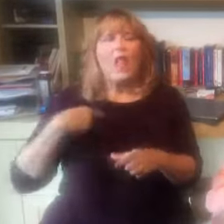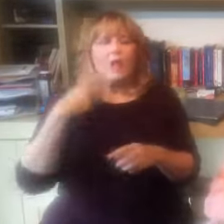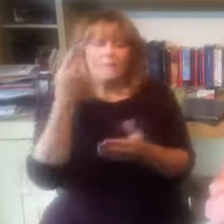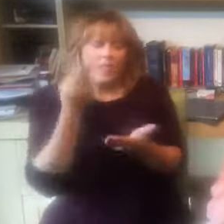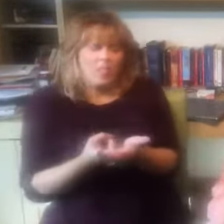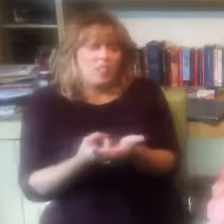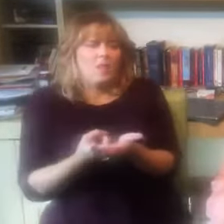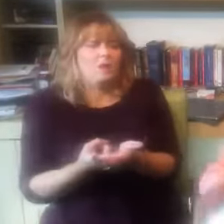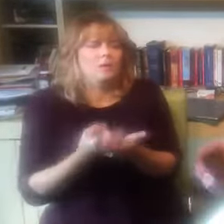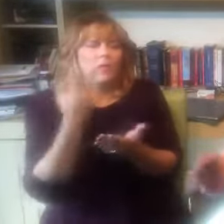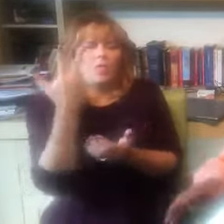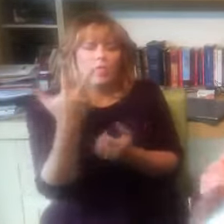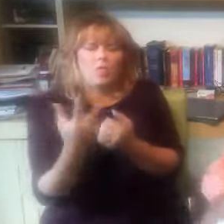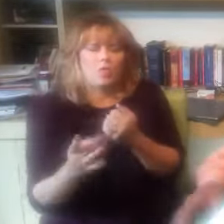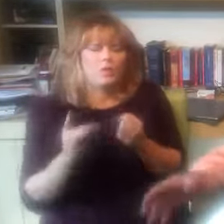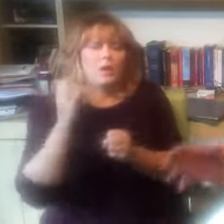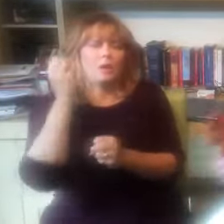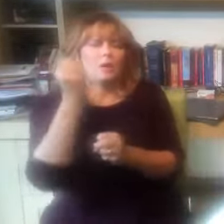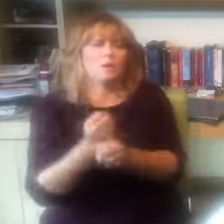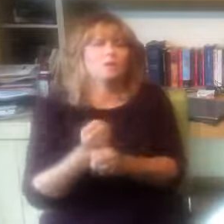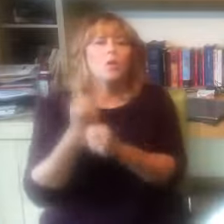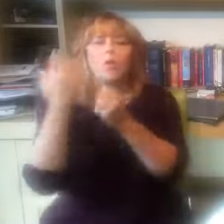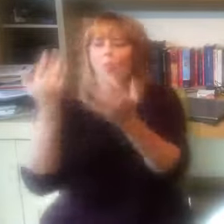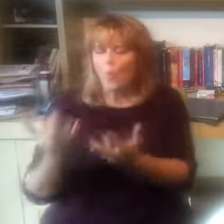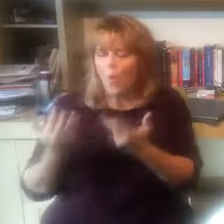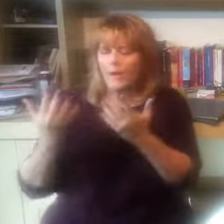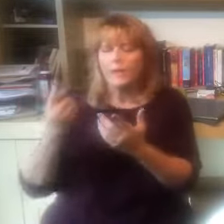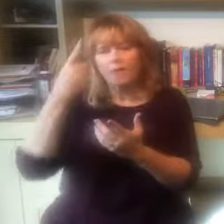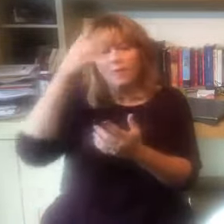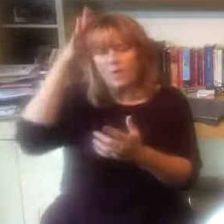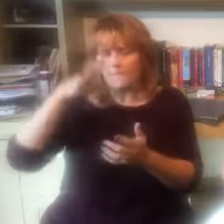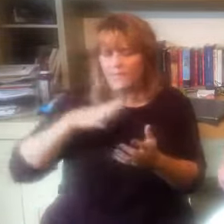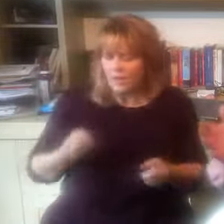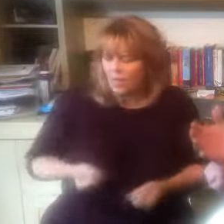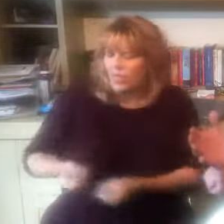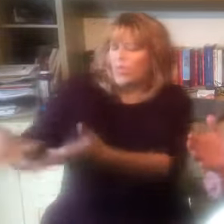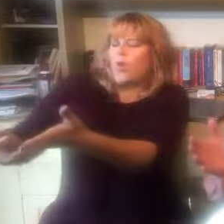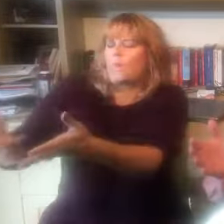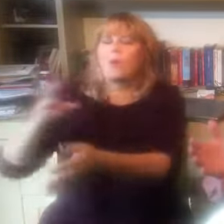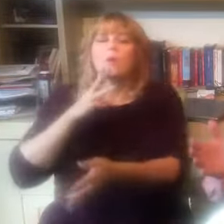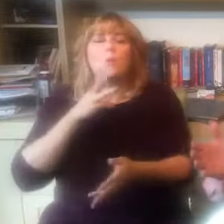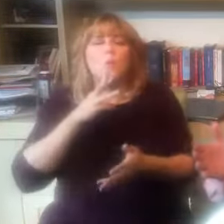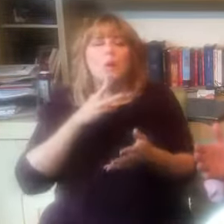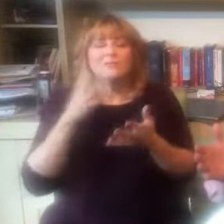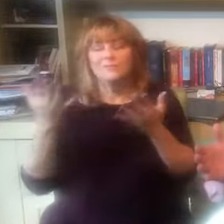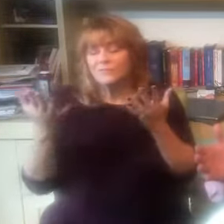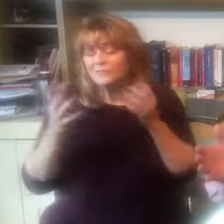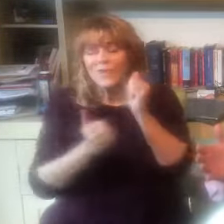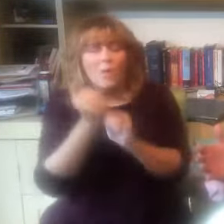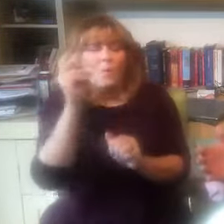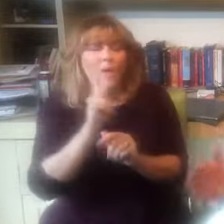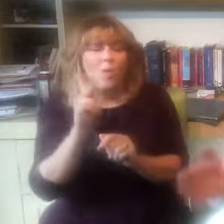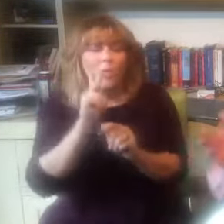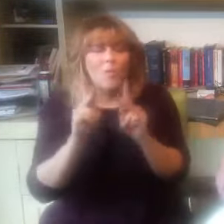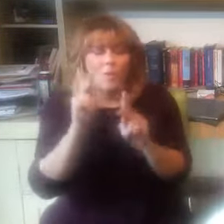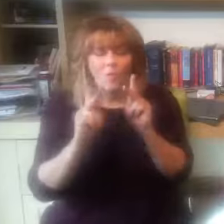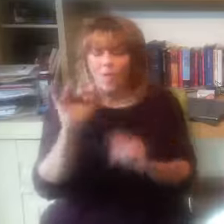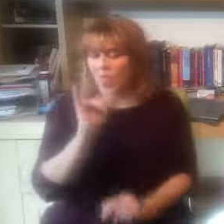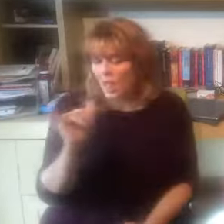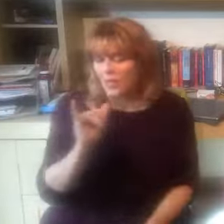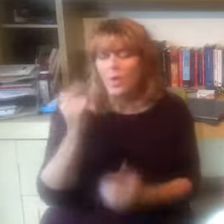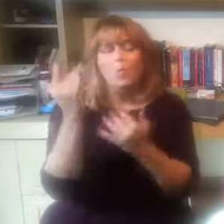38 years waiting for a man to throw me in the water. Well, that's been most people that I know of. We're